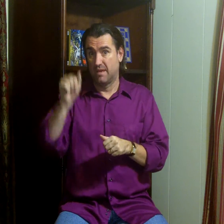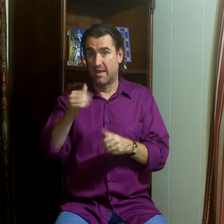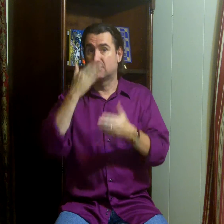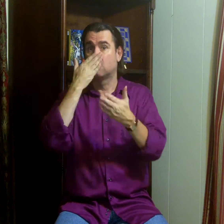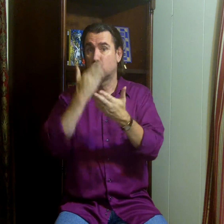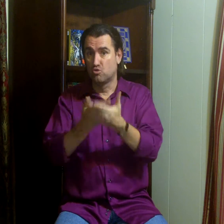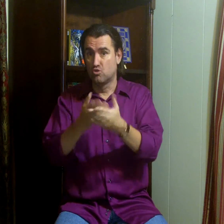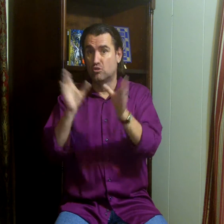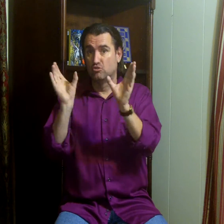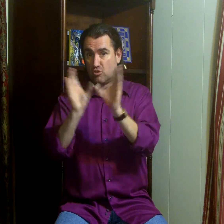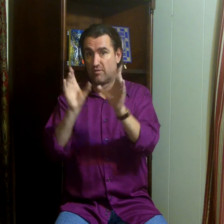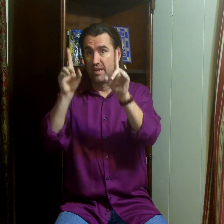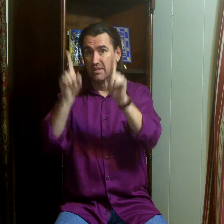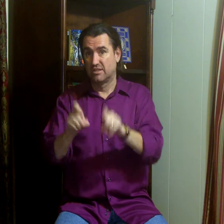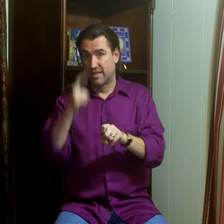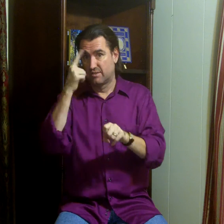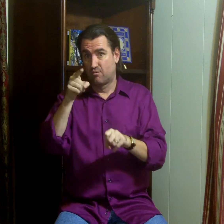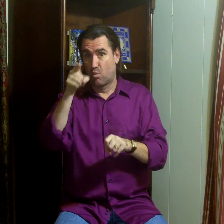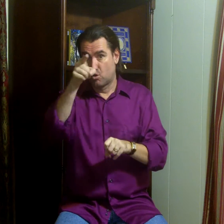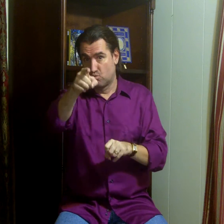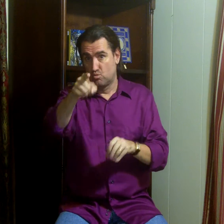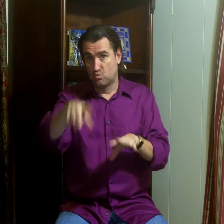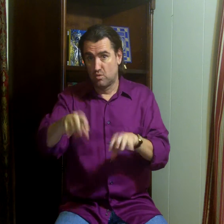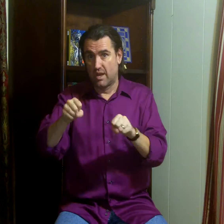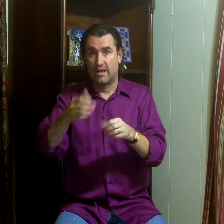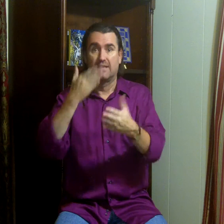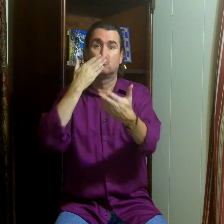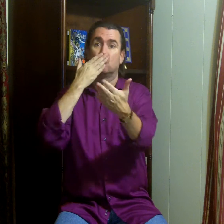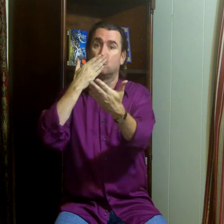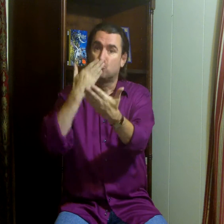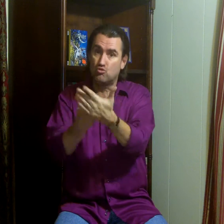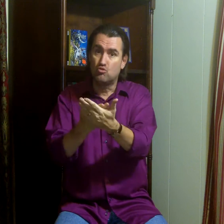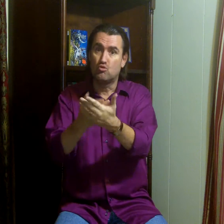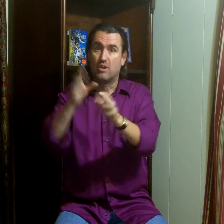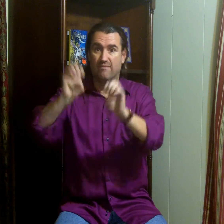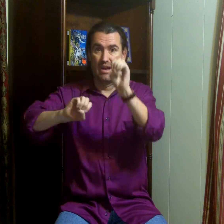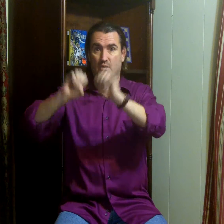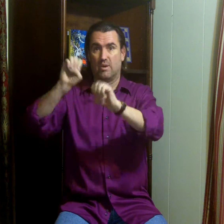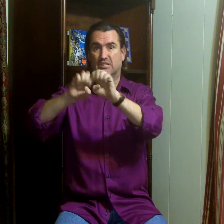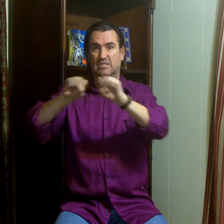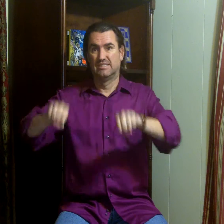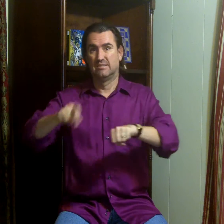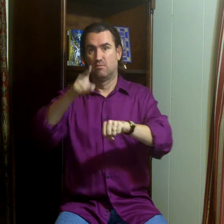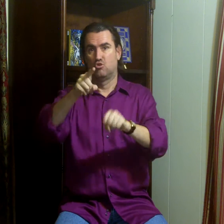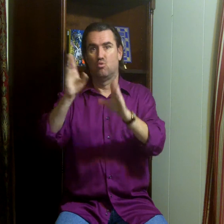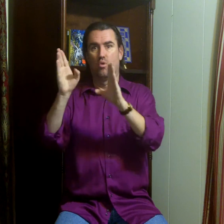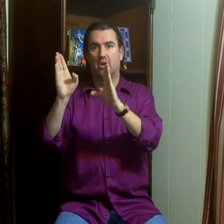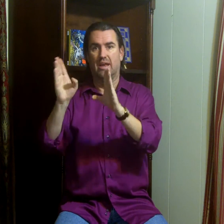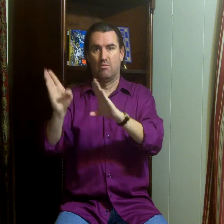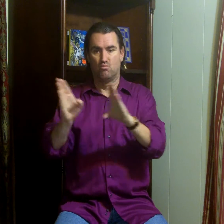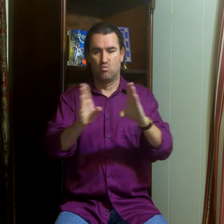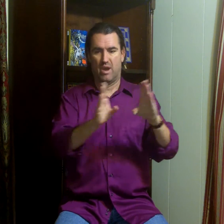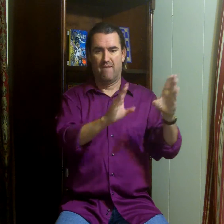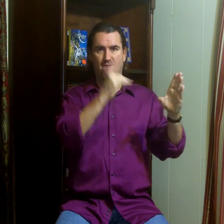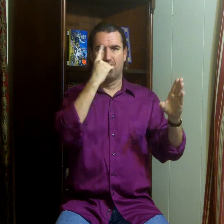certification test for many of you to take. It's certainly a great evaluation system if you're prepping for another certification test.